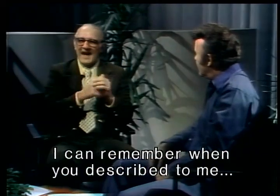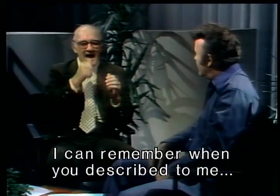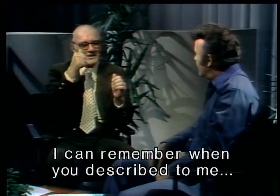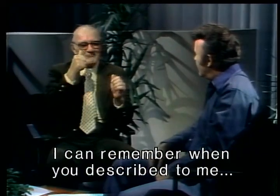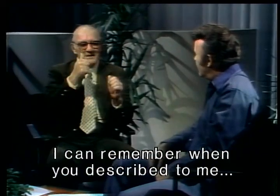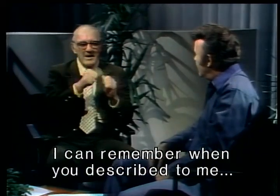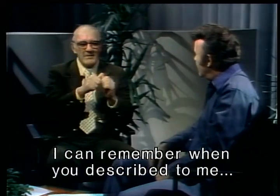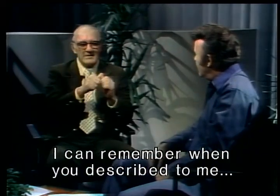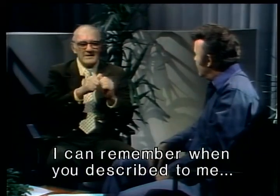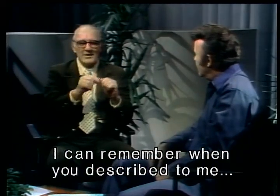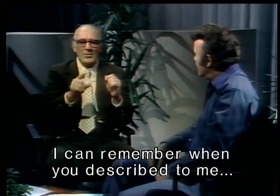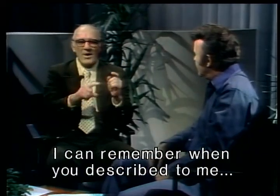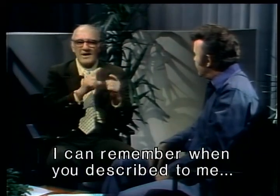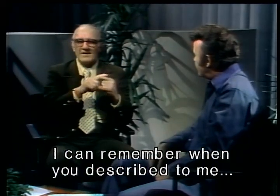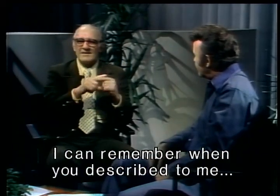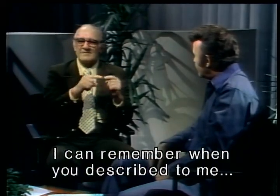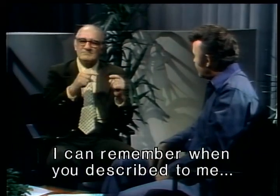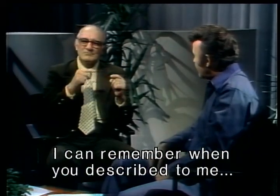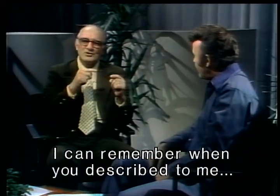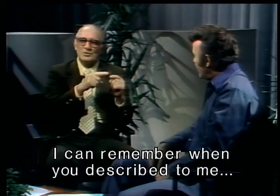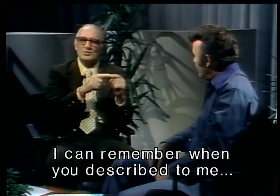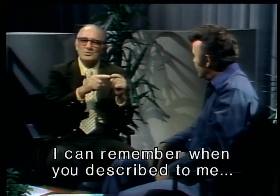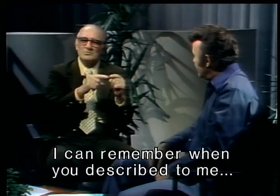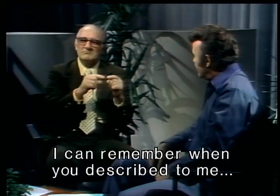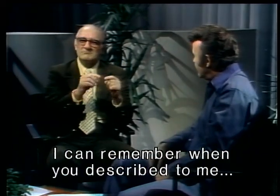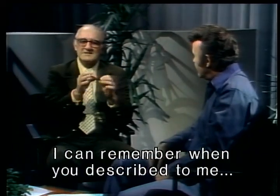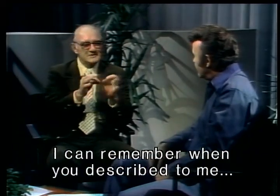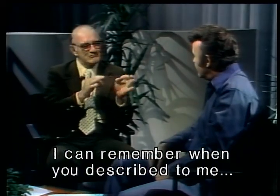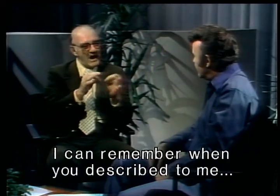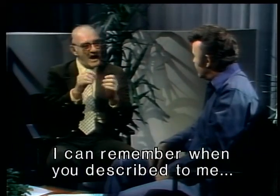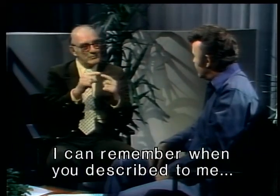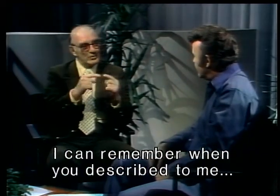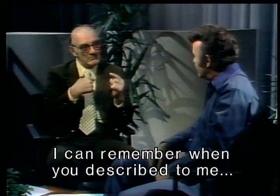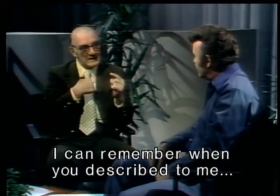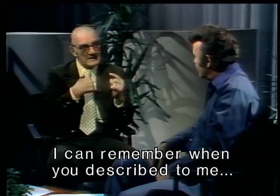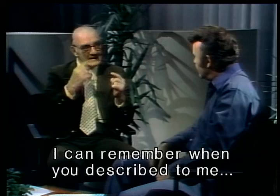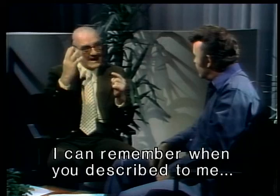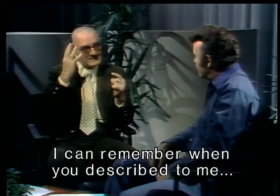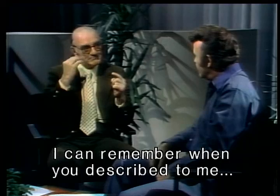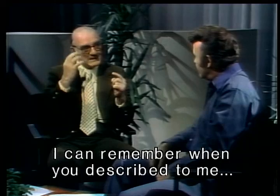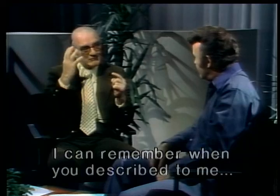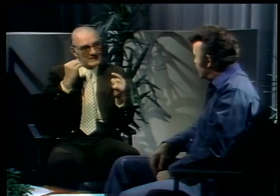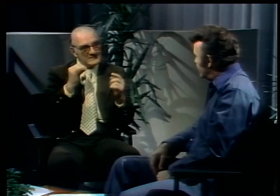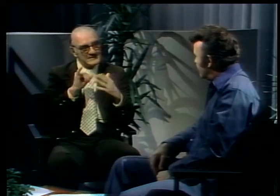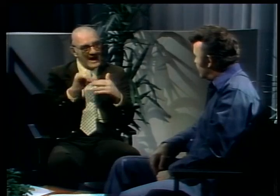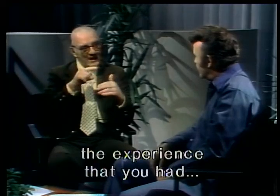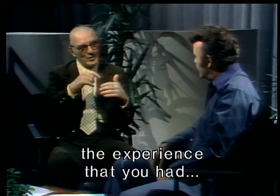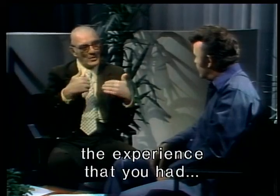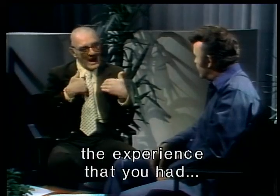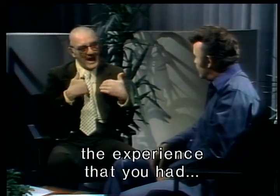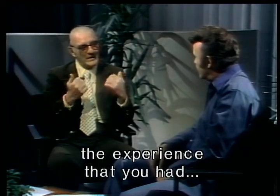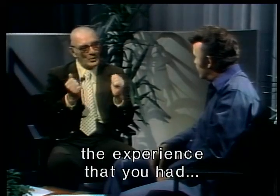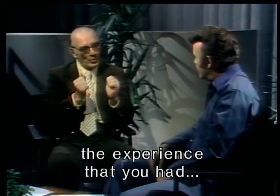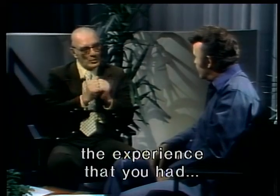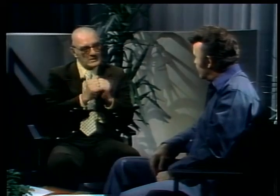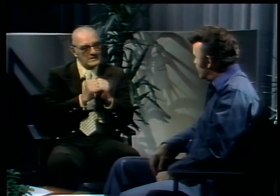can remember when you described to me the experience that you had with